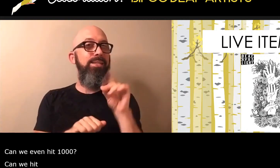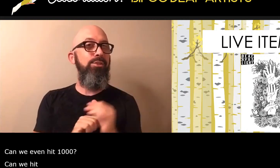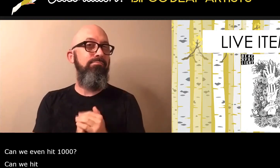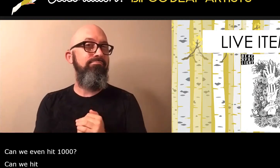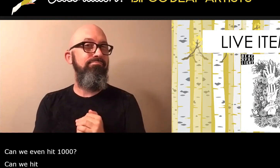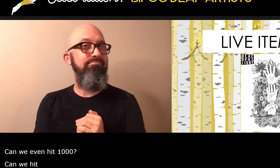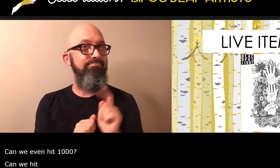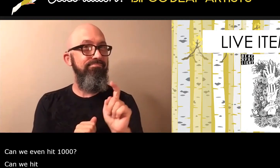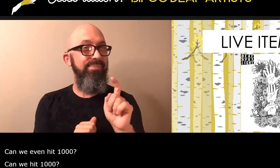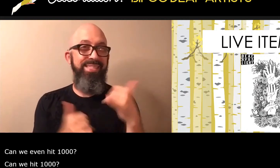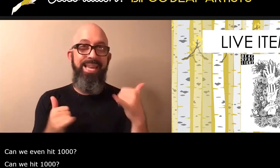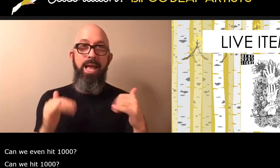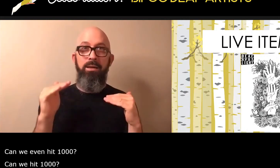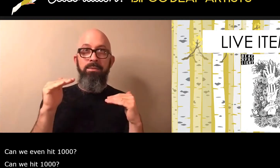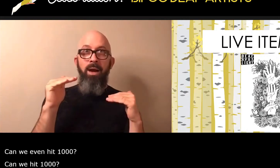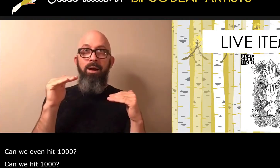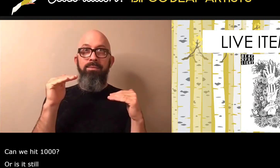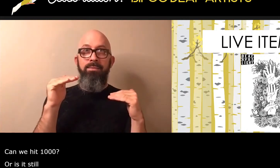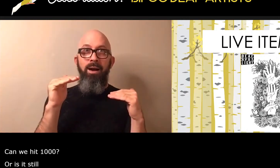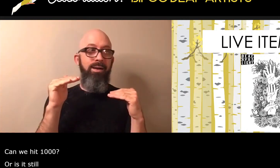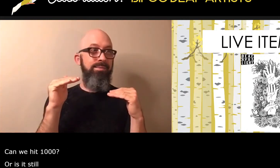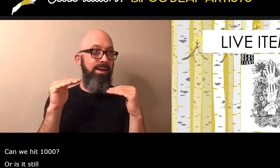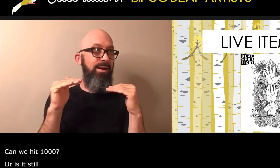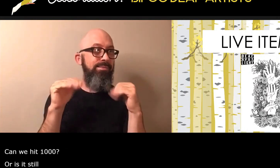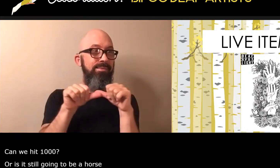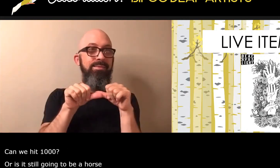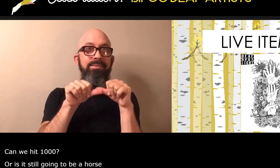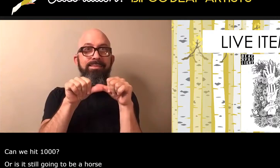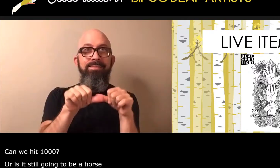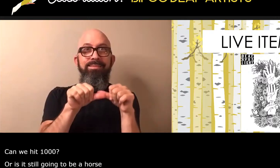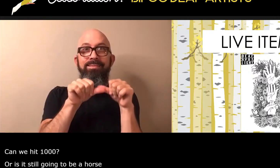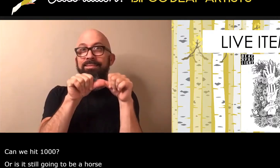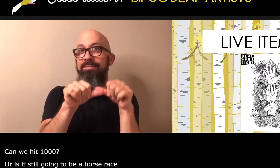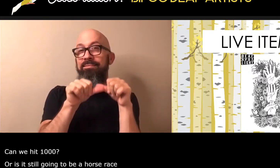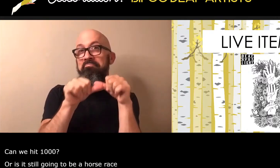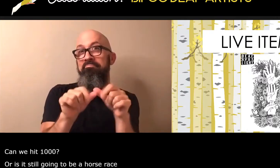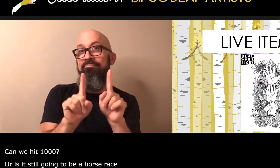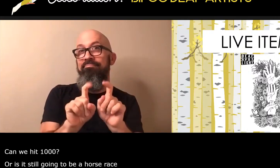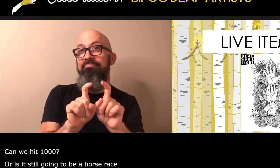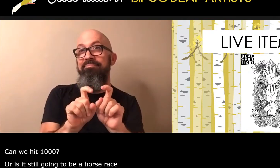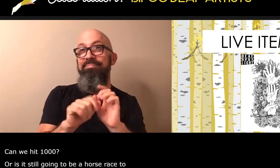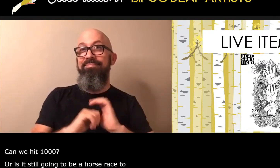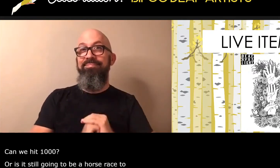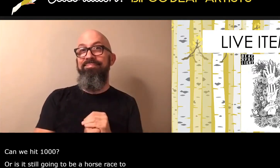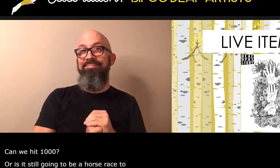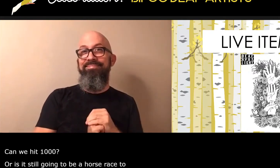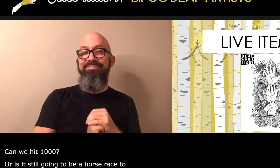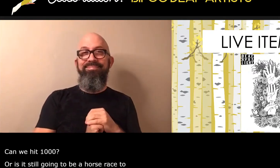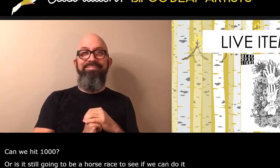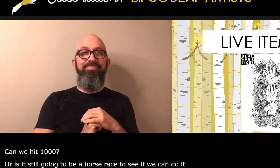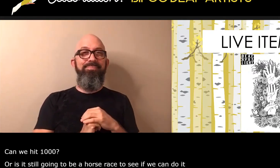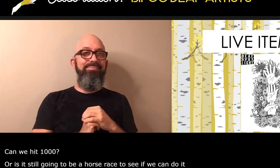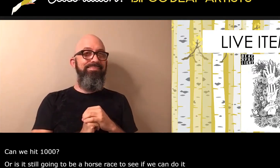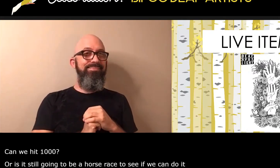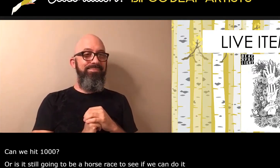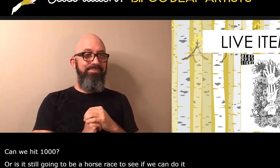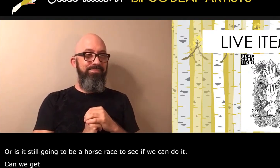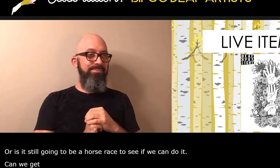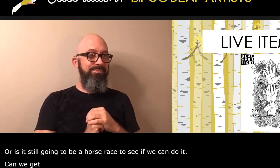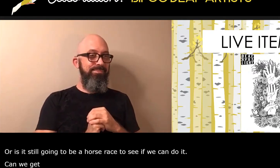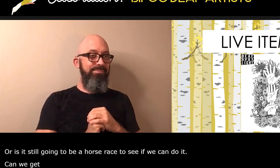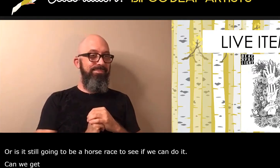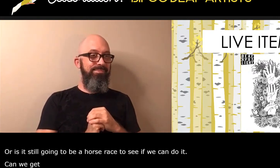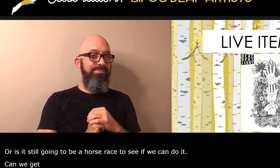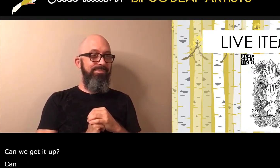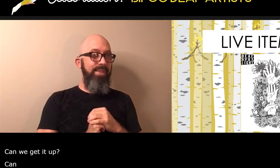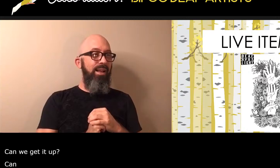Or is it still going to be a horse race? Do you think we can do it? Can we get it up? Can we keep it going?